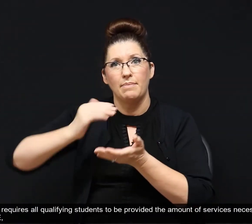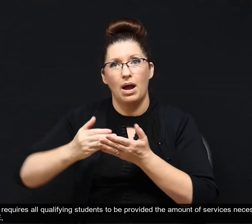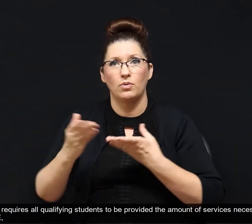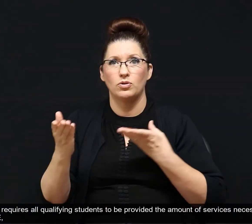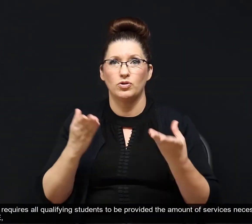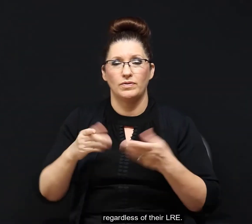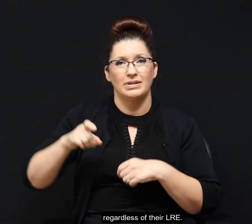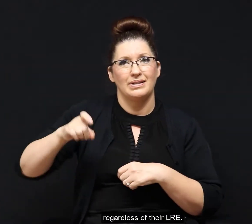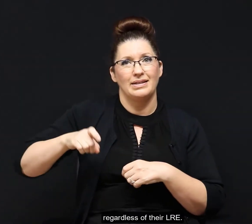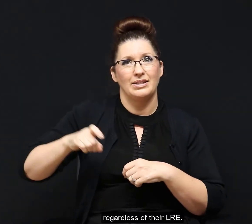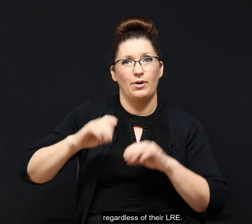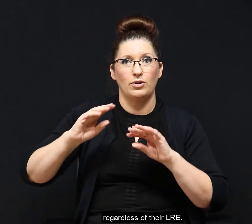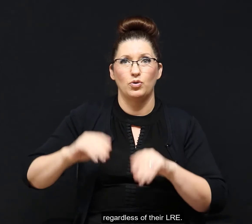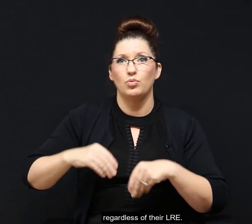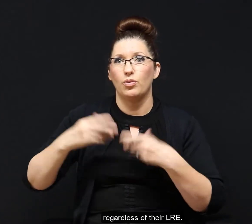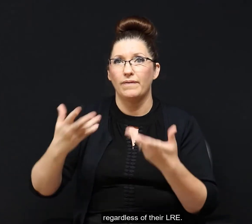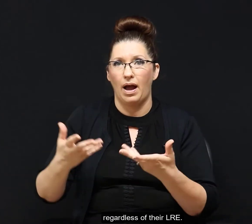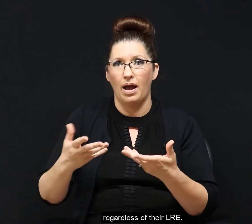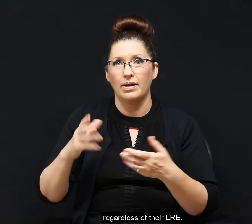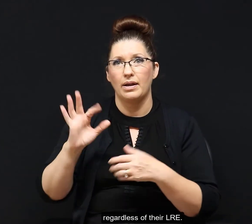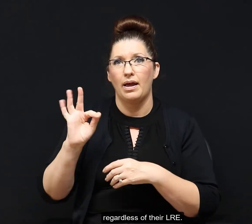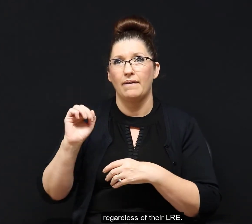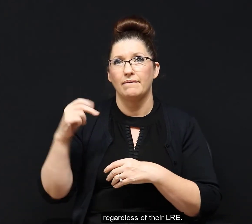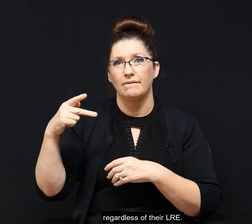FAPE regardless of their LRE.